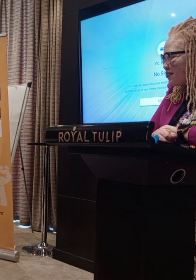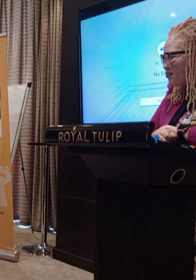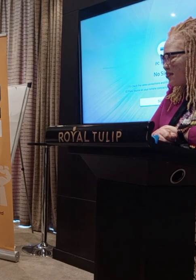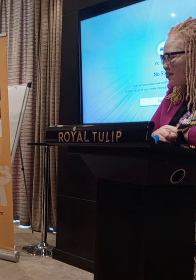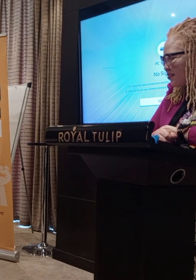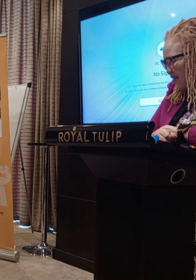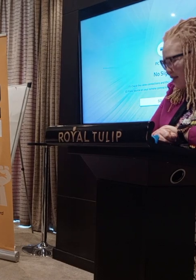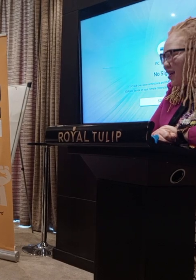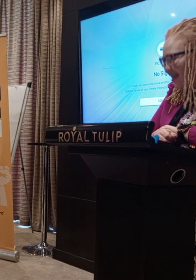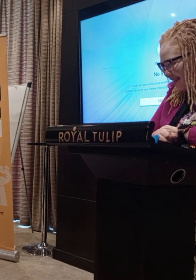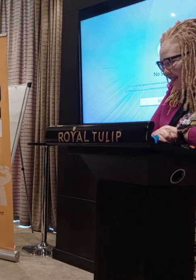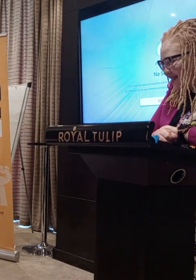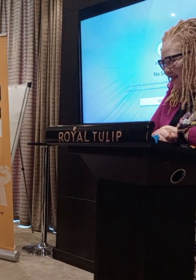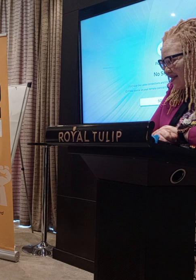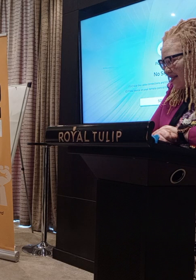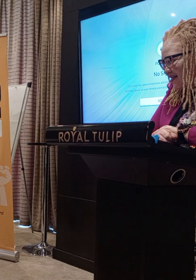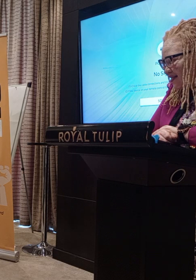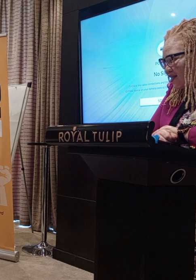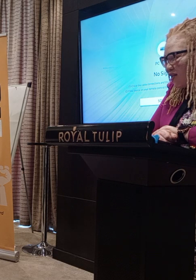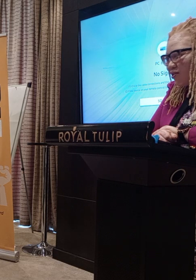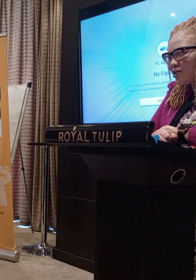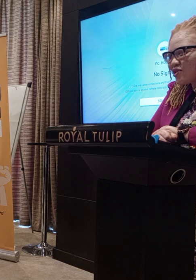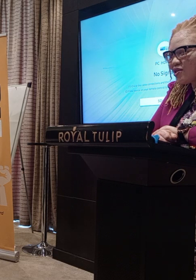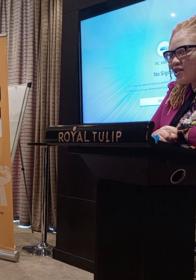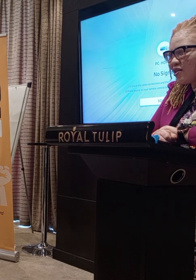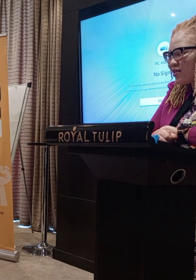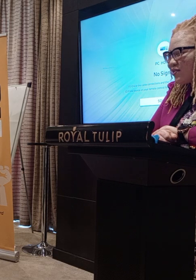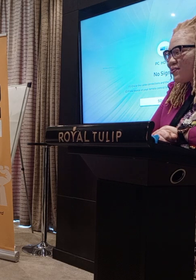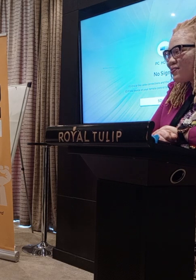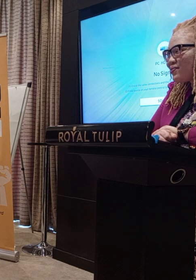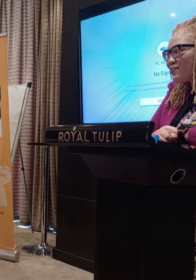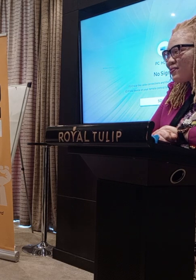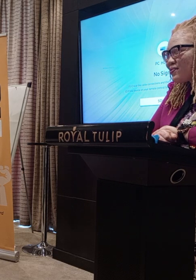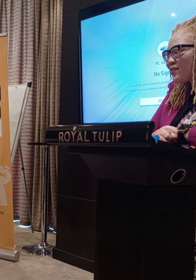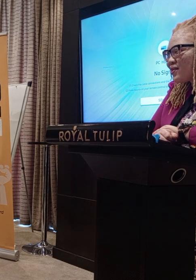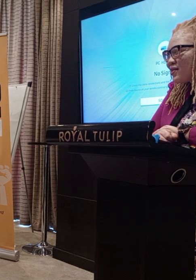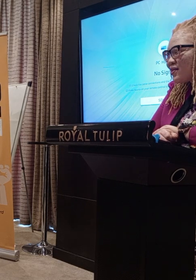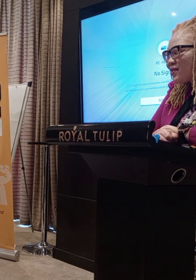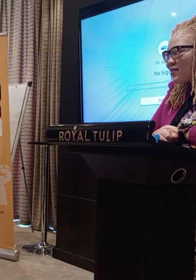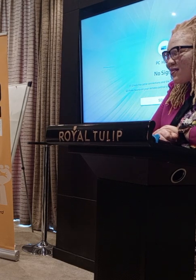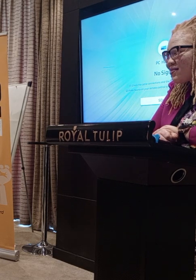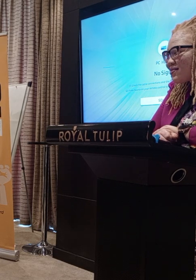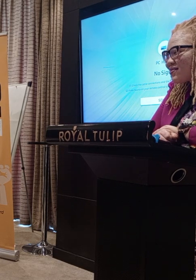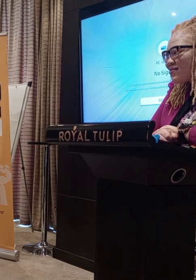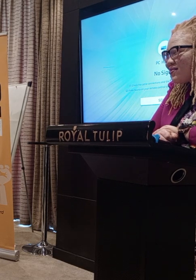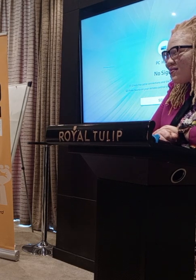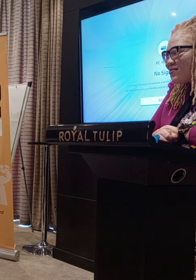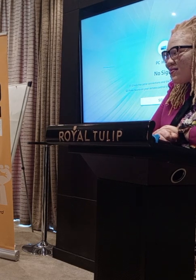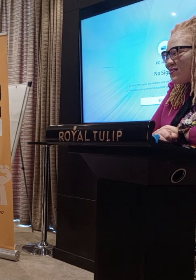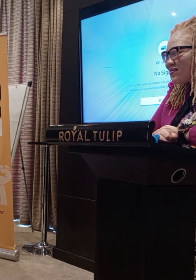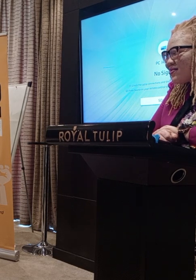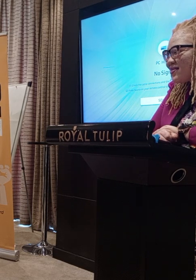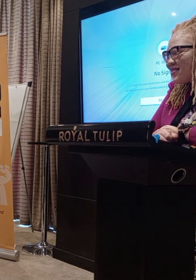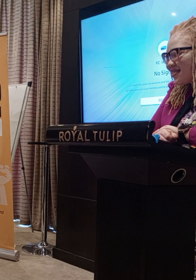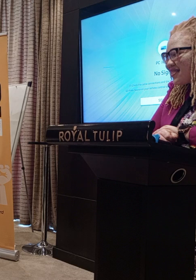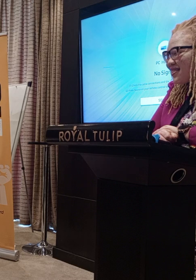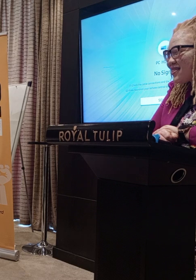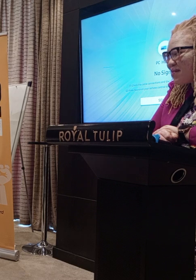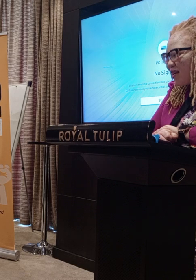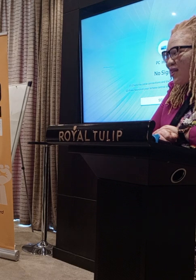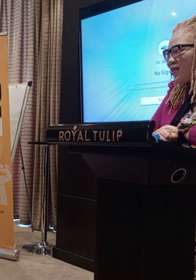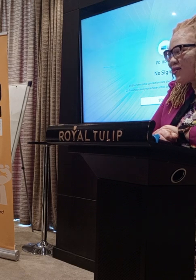being referred to. What But is I the didn't, up to now, I'm yet to know